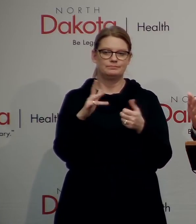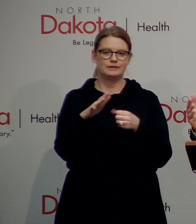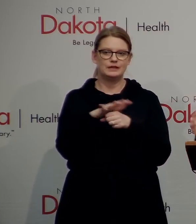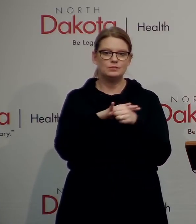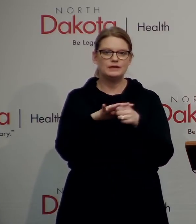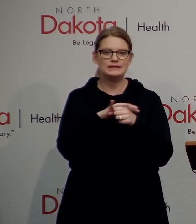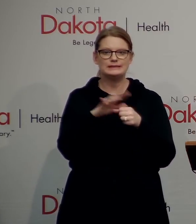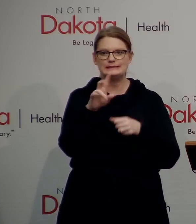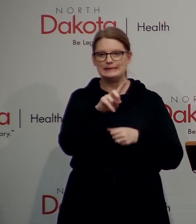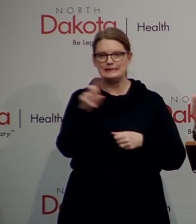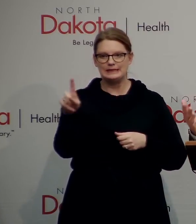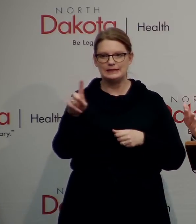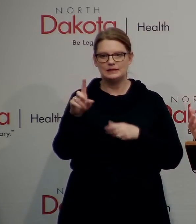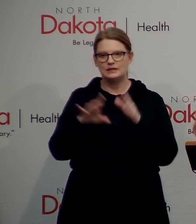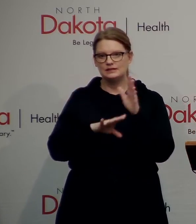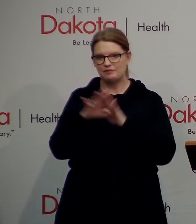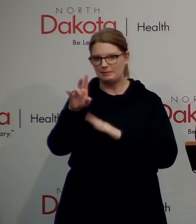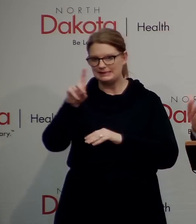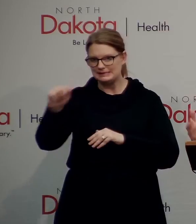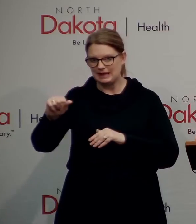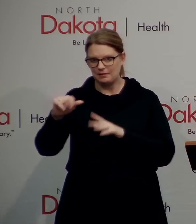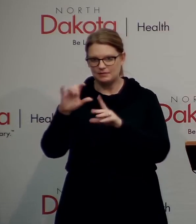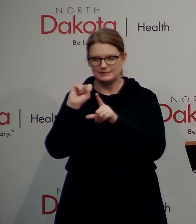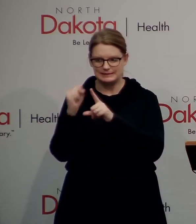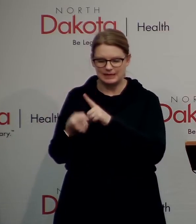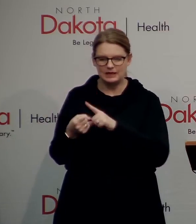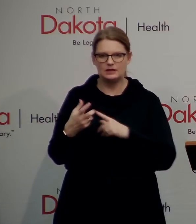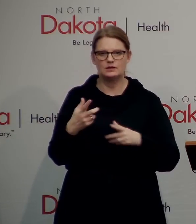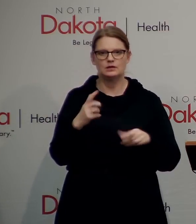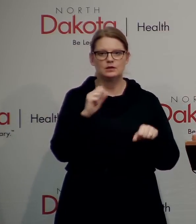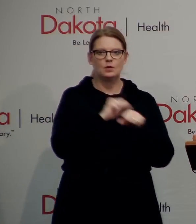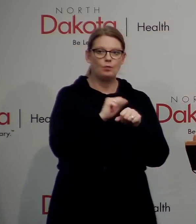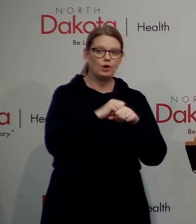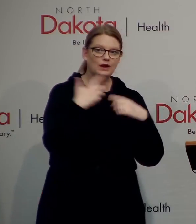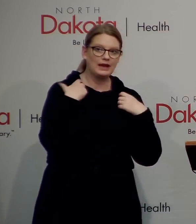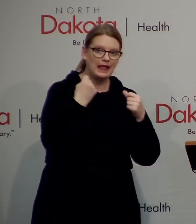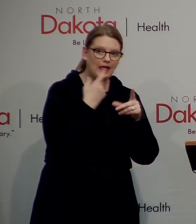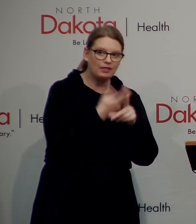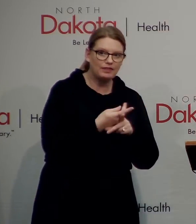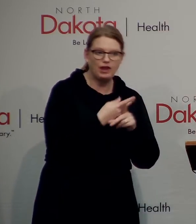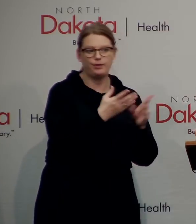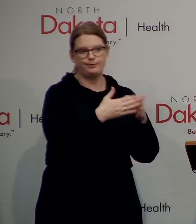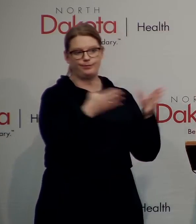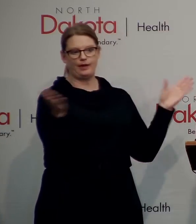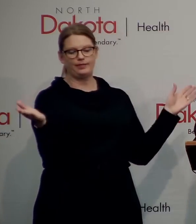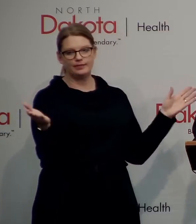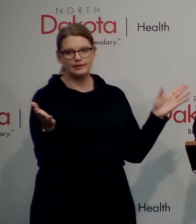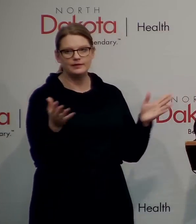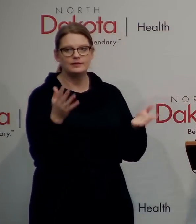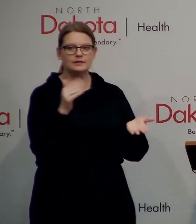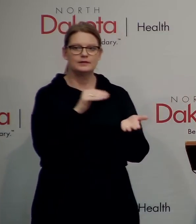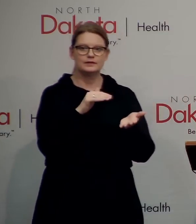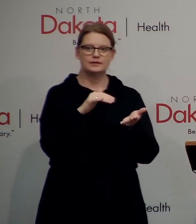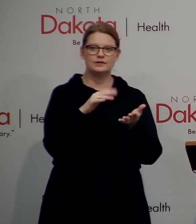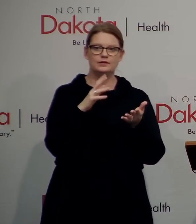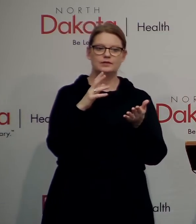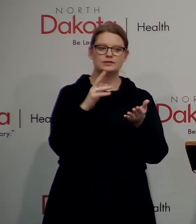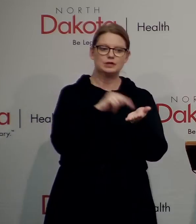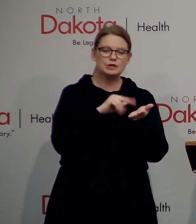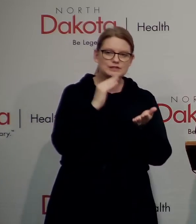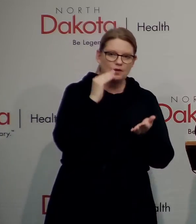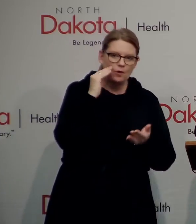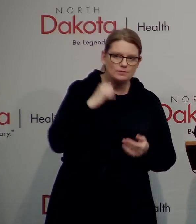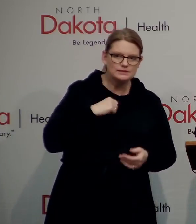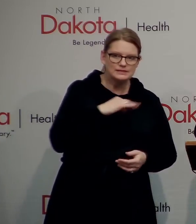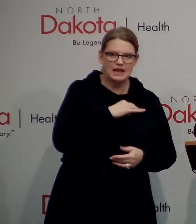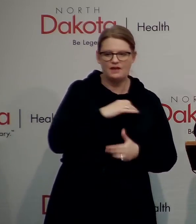a DD, developmentally disabled setting, whether they work in healthcare broadly, physicians, nursing home staff,